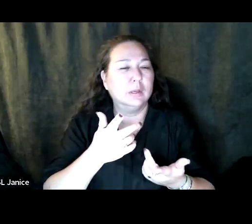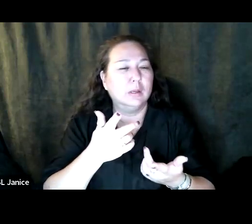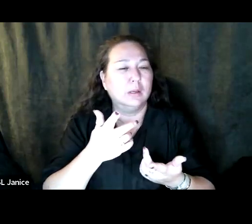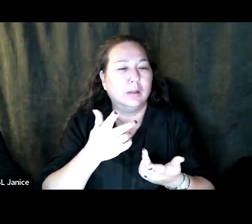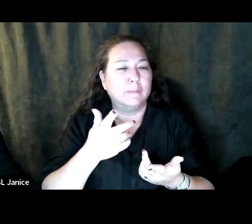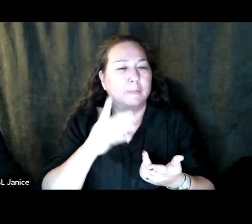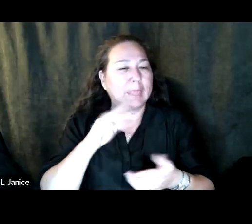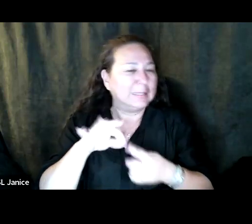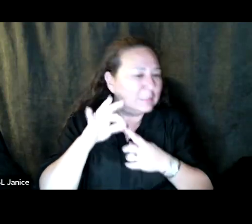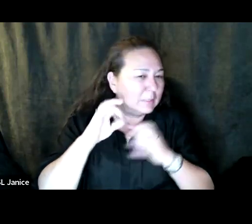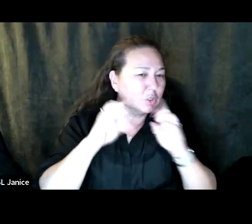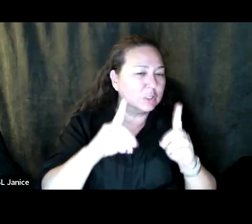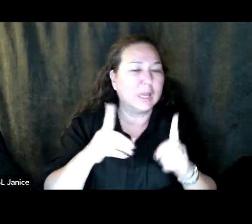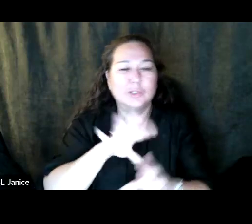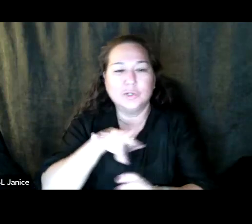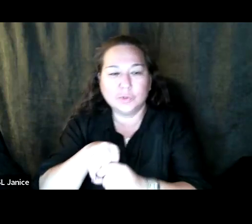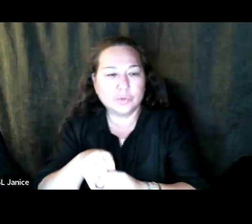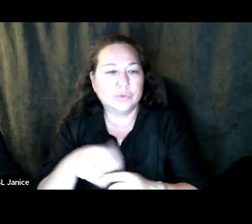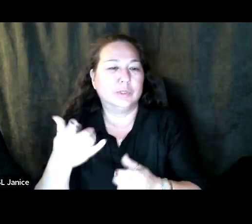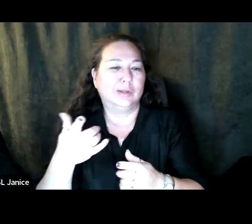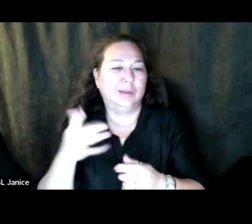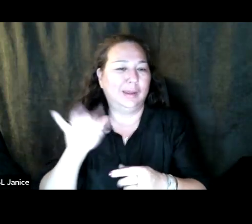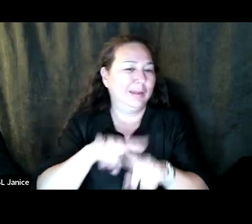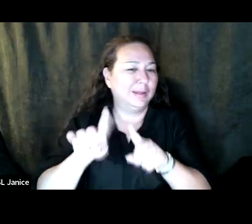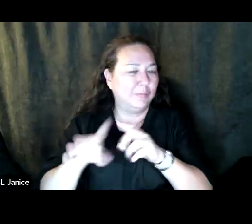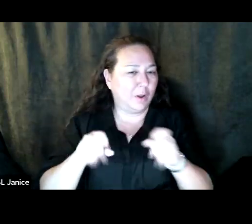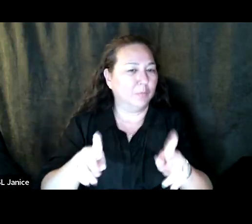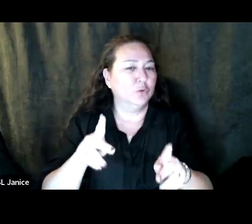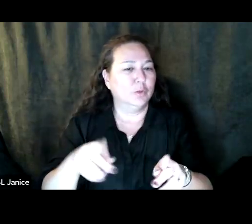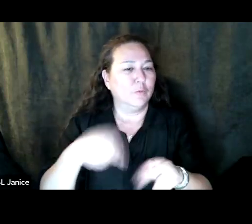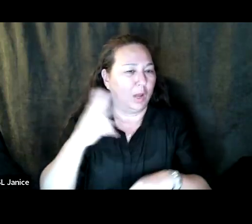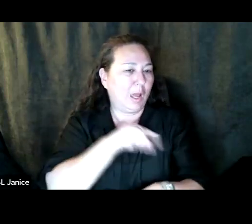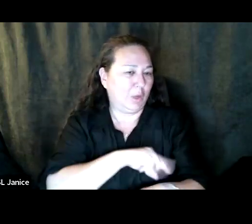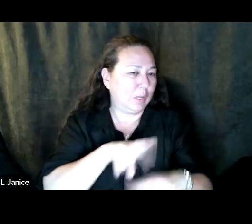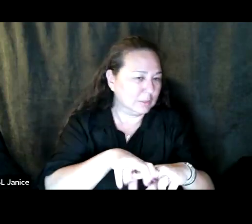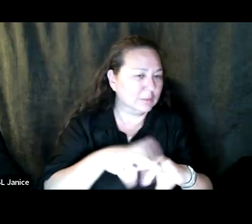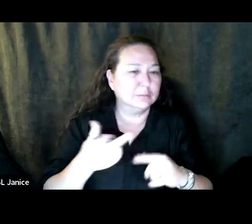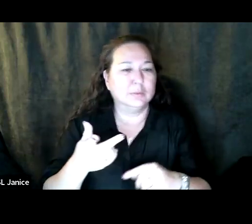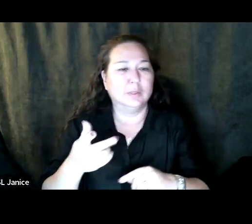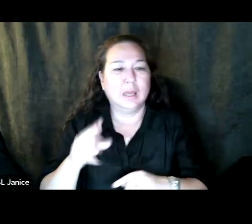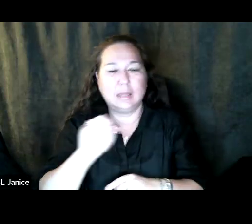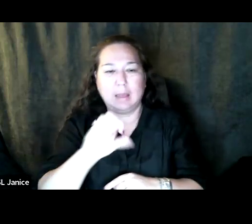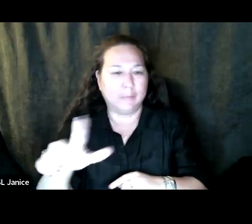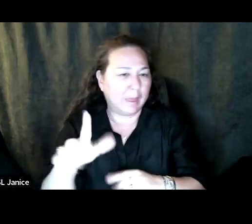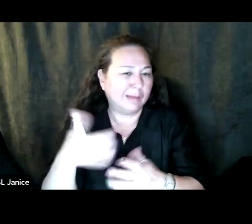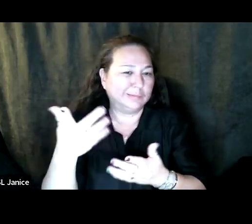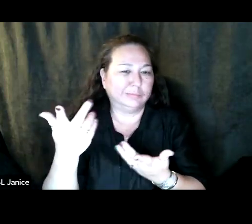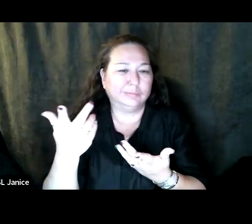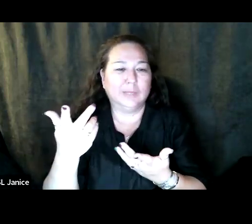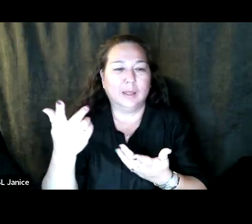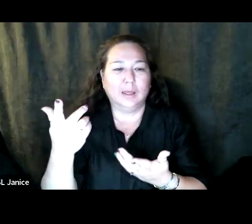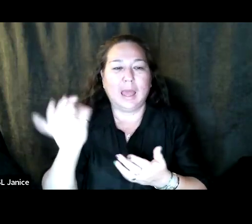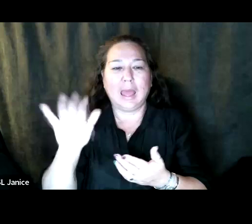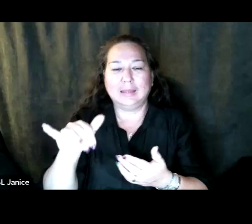multilingual learners. As a Horace Mann, Karen serves all students that come into the lottery. And those are the types of high quality seats we need